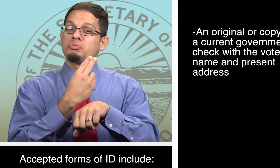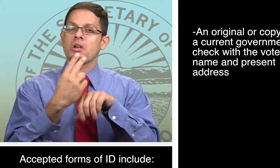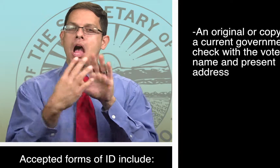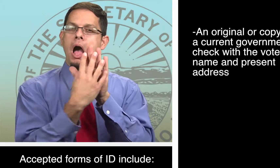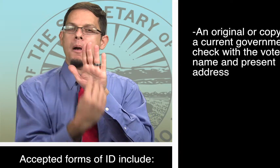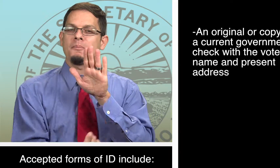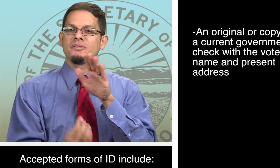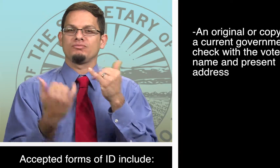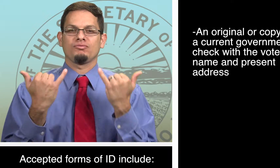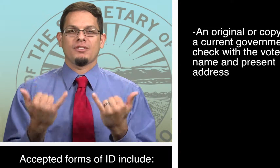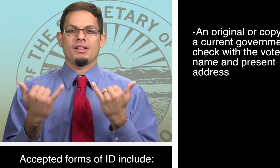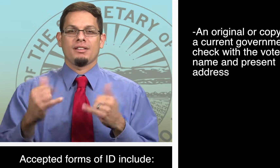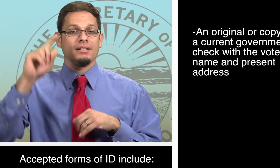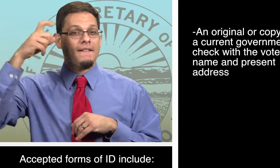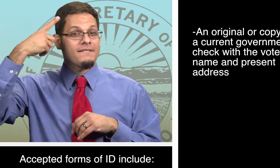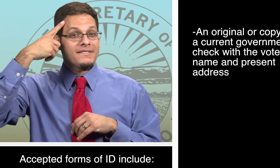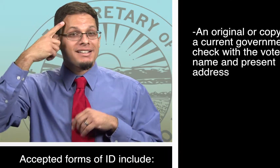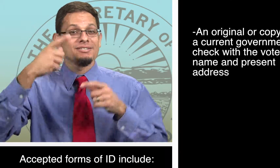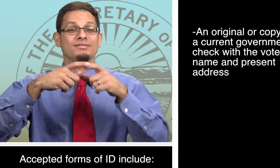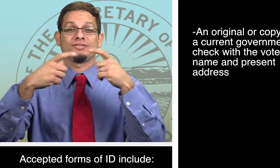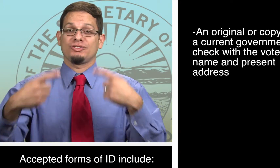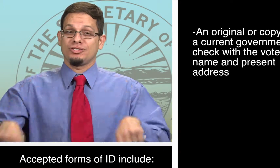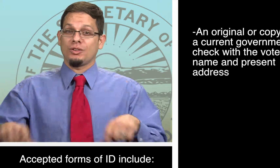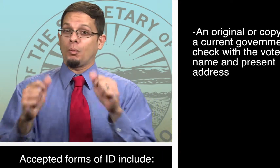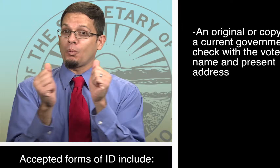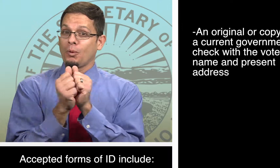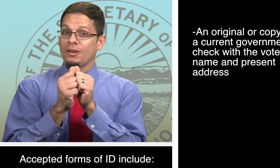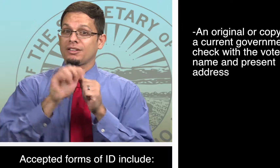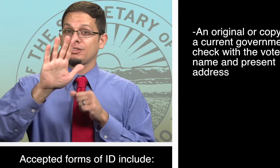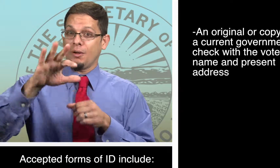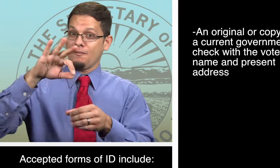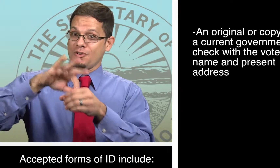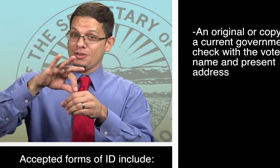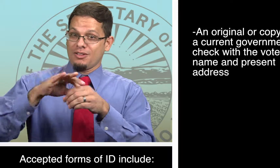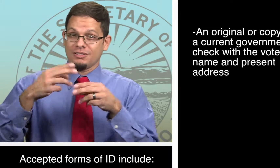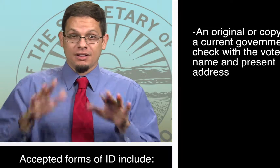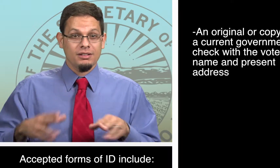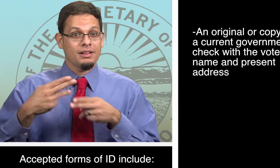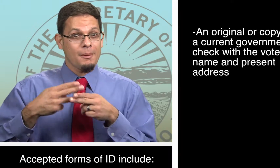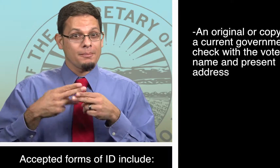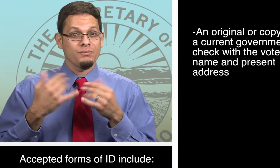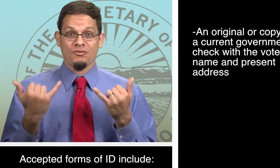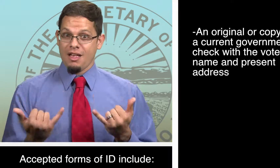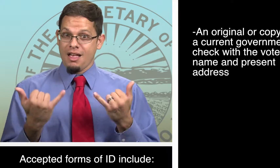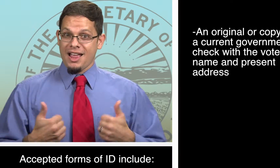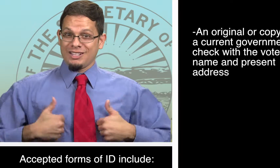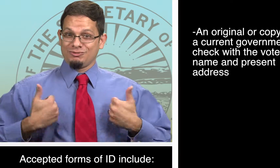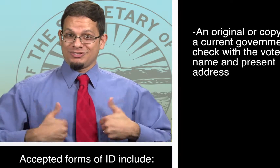An original or copy of a current government check with the voter's name and present address.